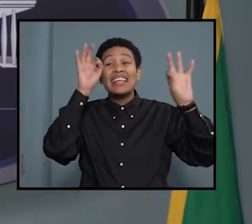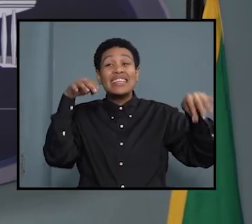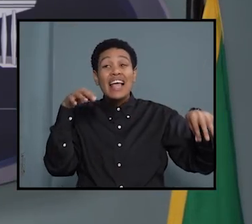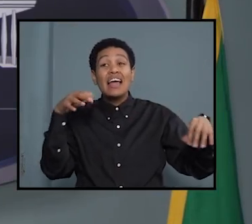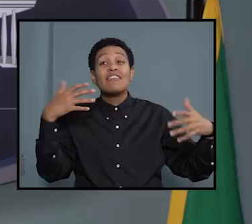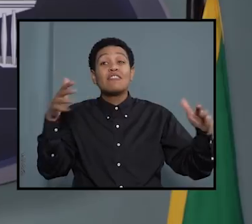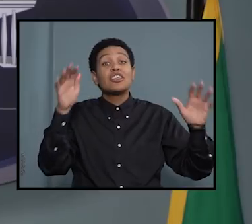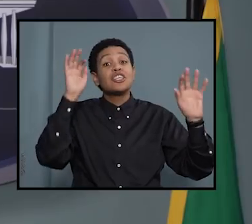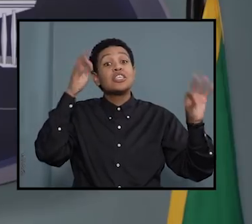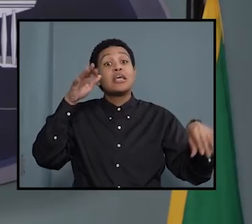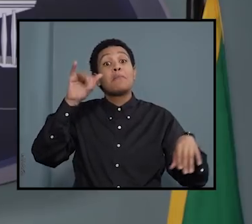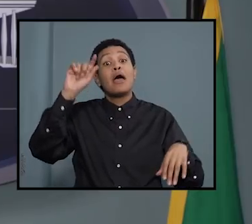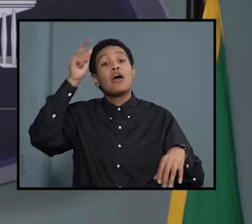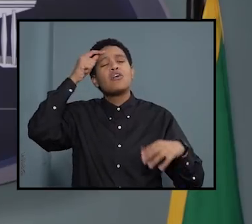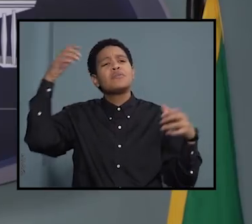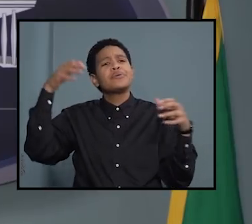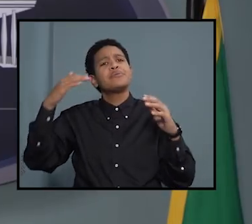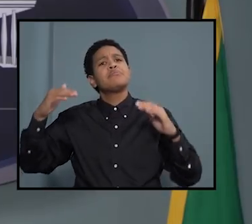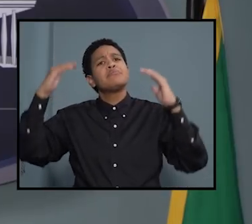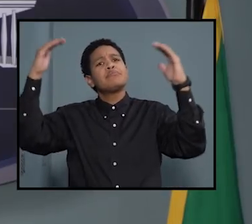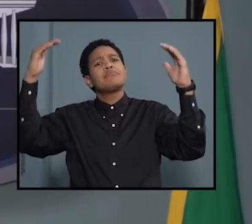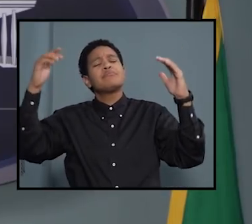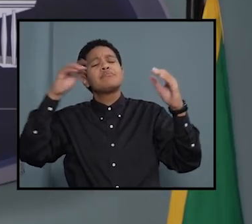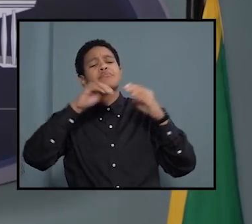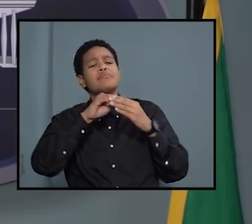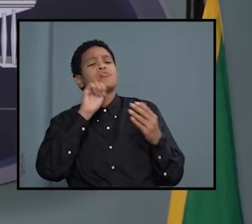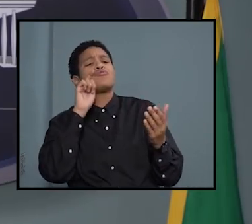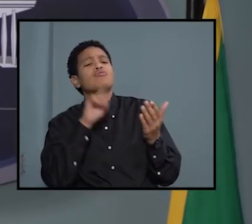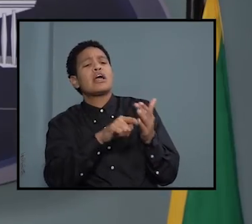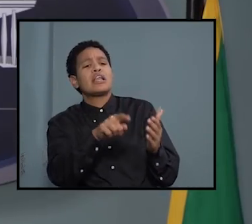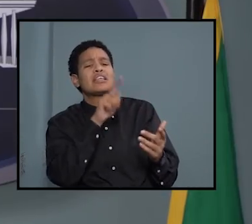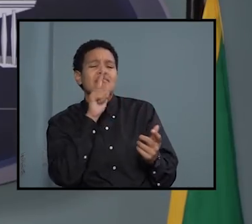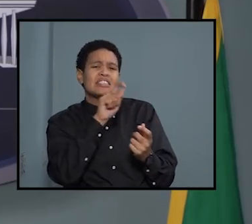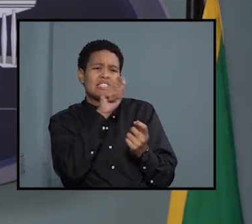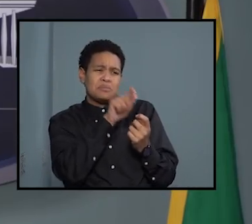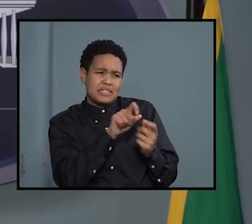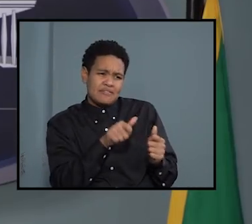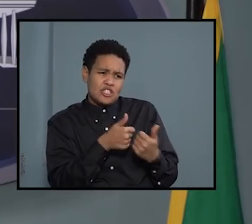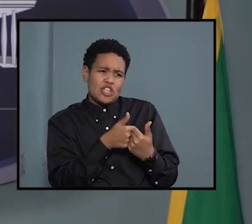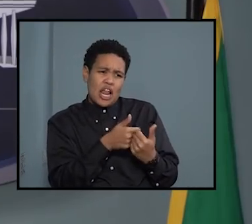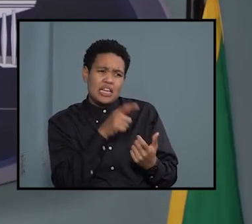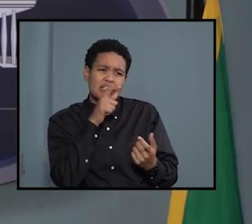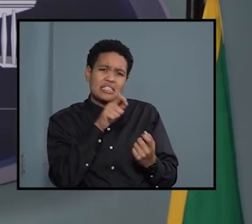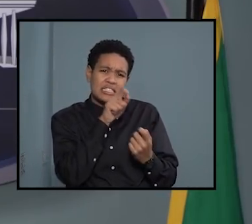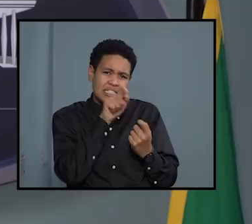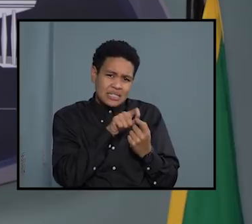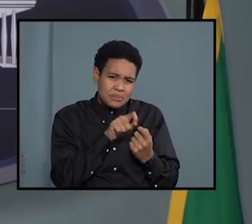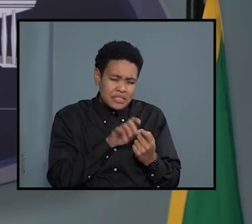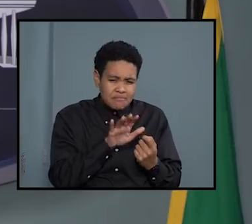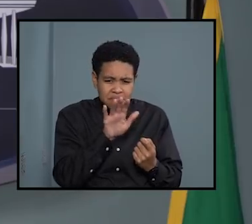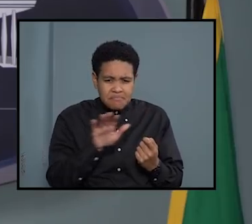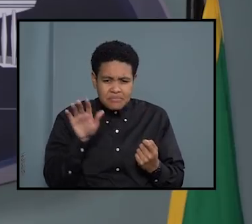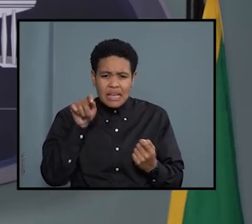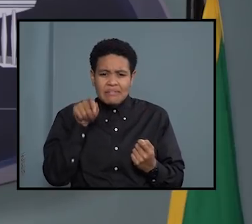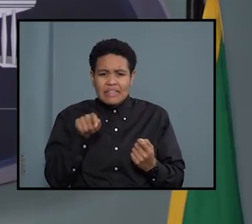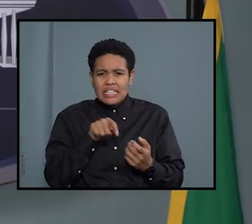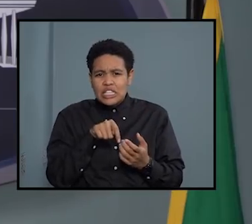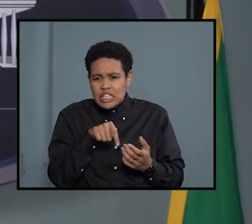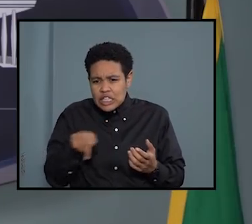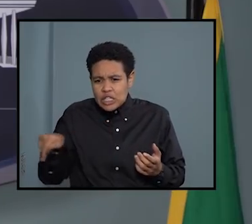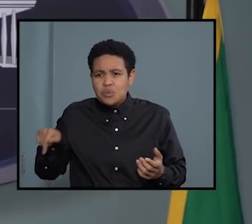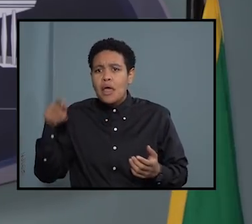has been decided by the Cabinet that in recognition of the particular challenges, the particularities of this